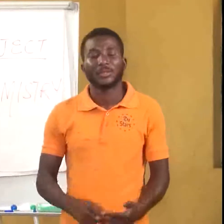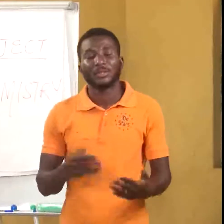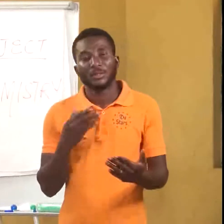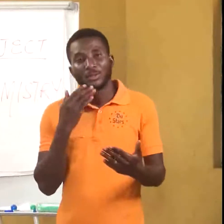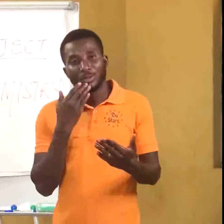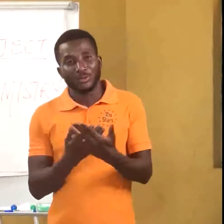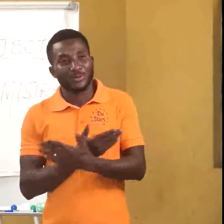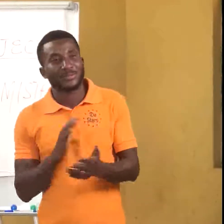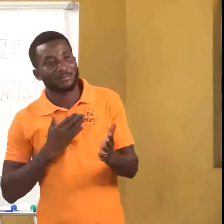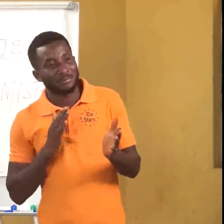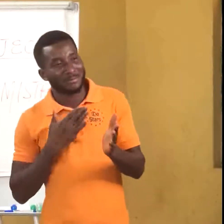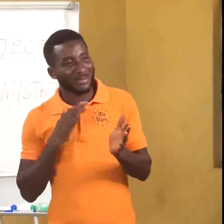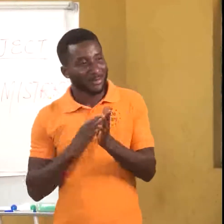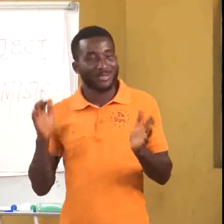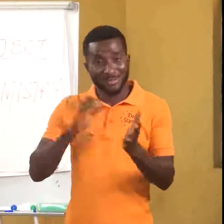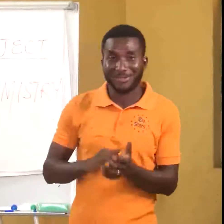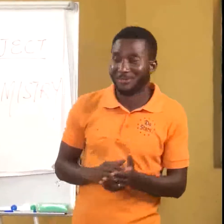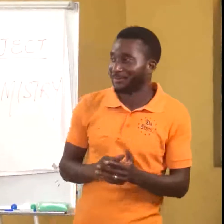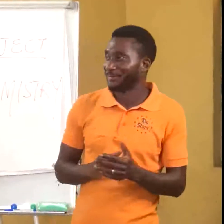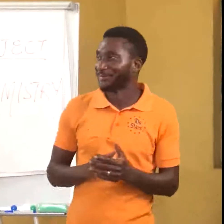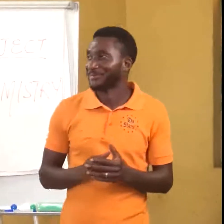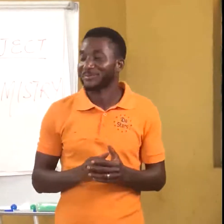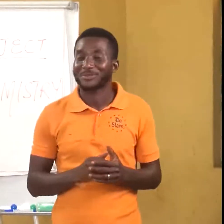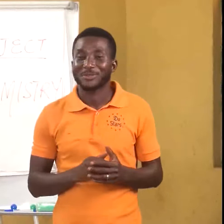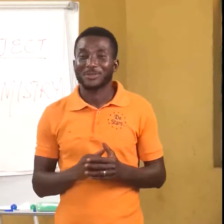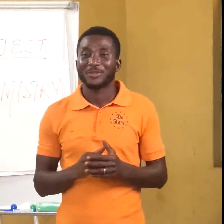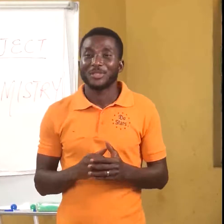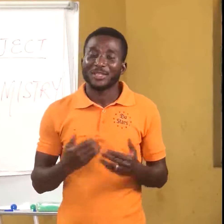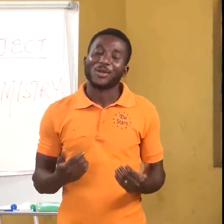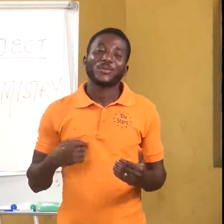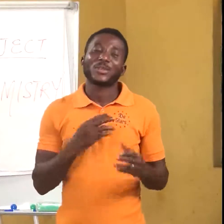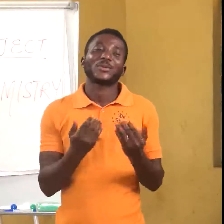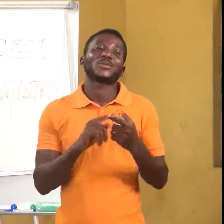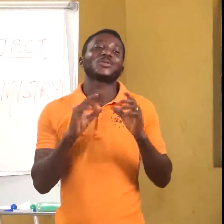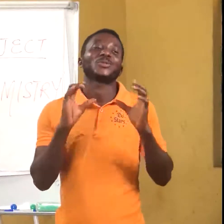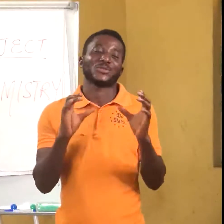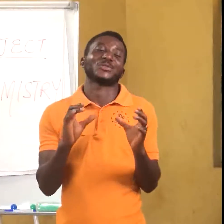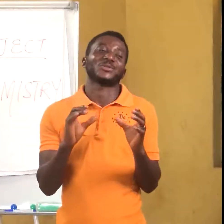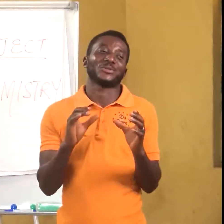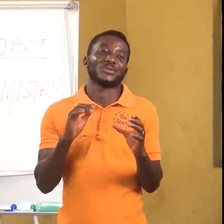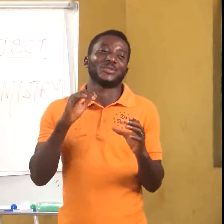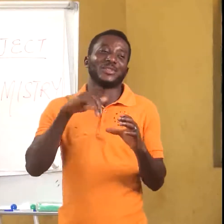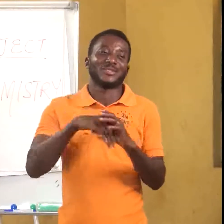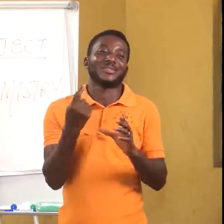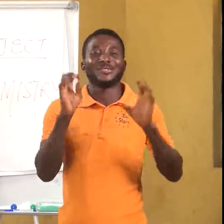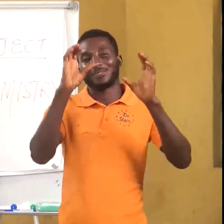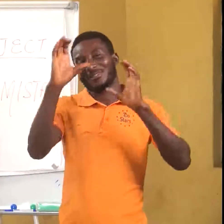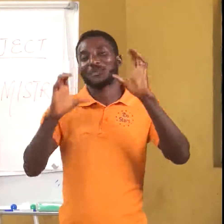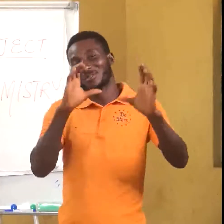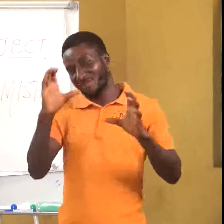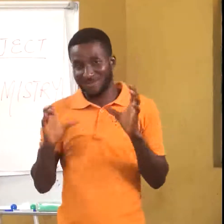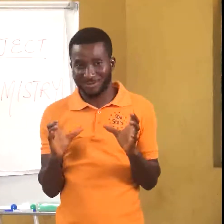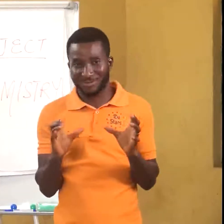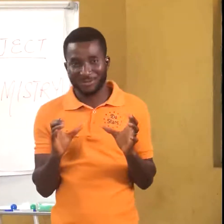my wonderful students. Well done, Mr. Philip, for this wonderful presentation. Nevertheless, I want to take a few time in order to summarize what he has said